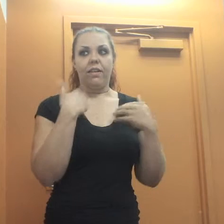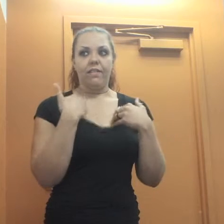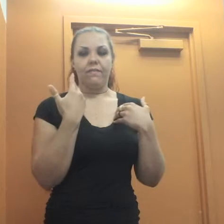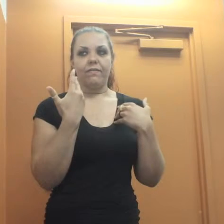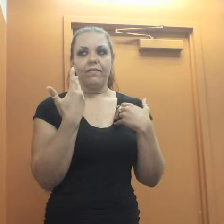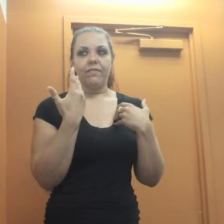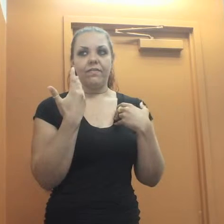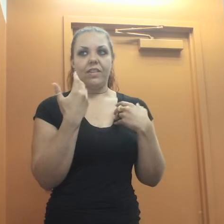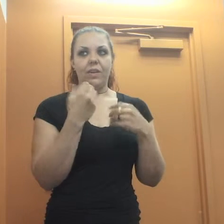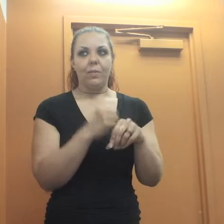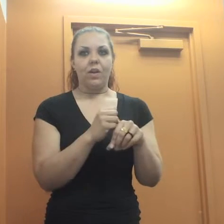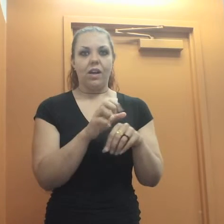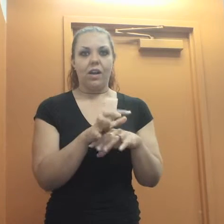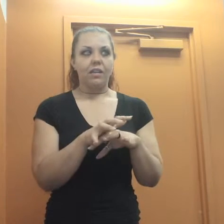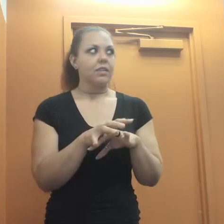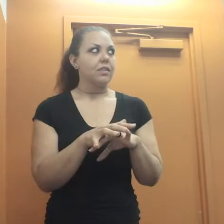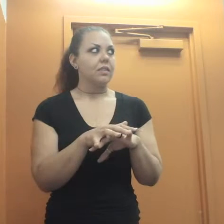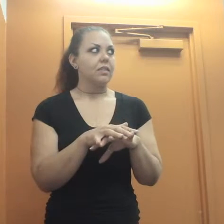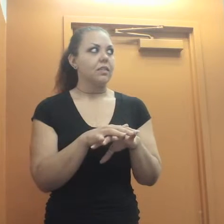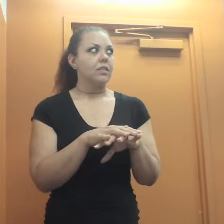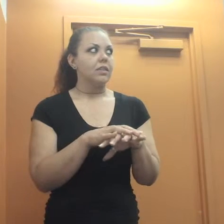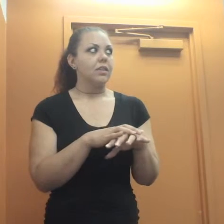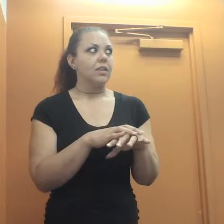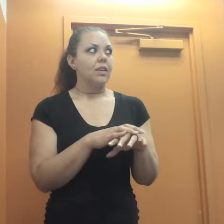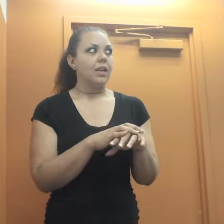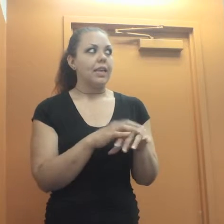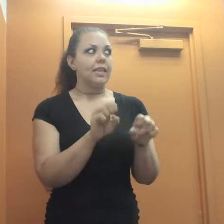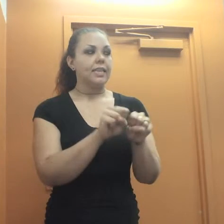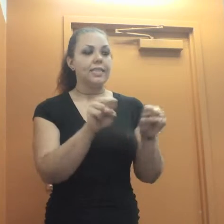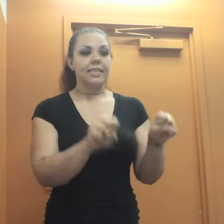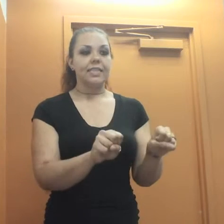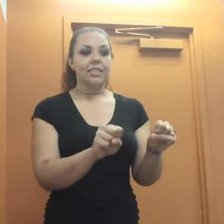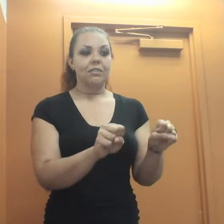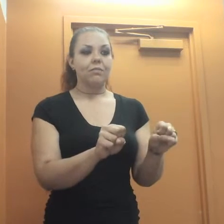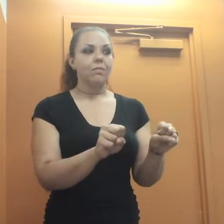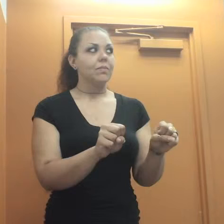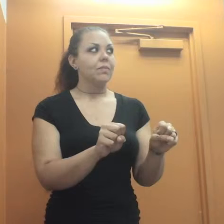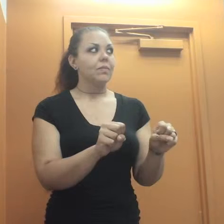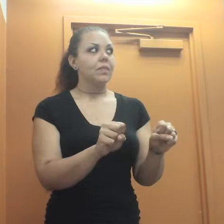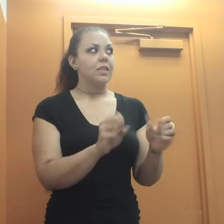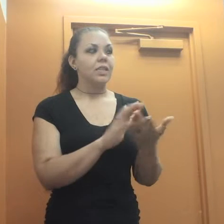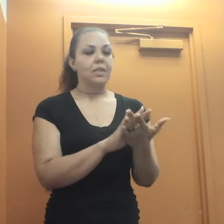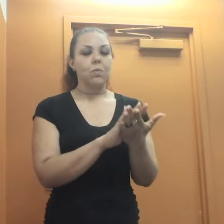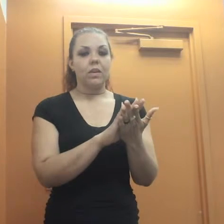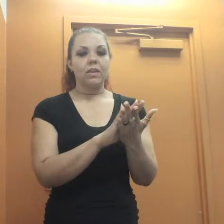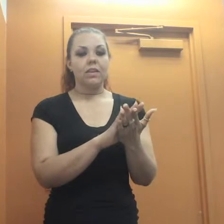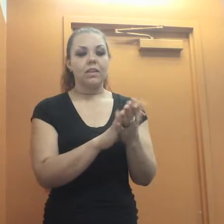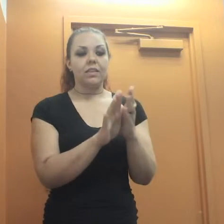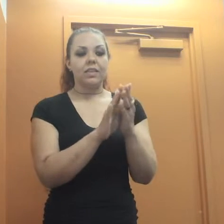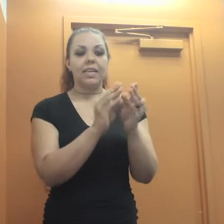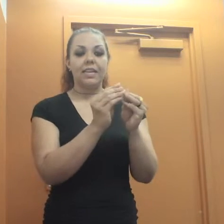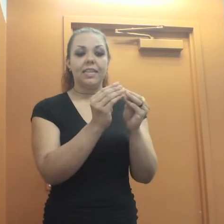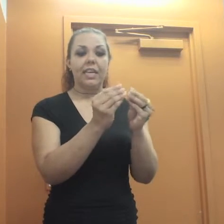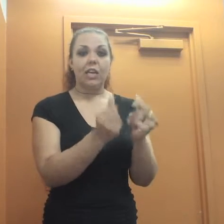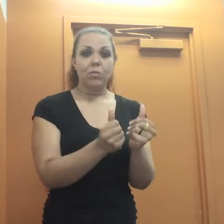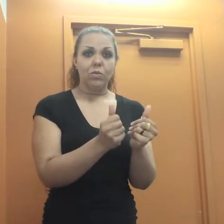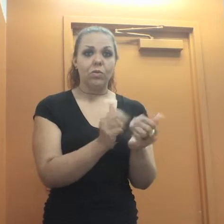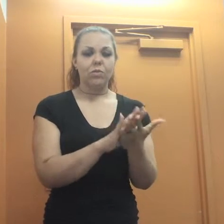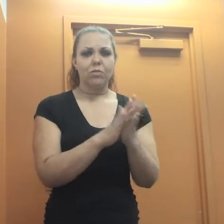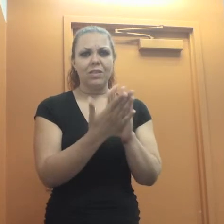going to shift to the right. H2S is going to decompose to form hydrogen and sulfur. Now